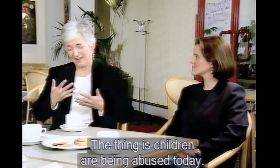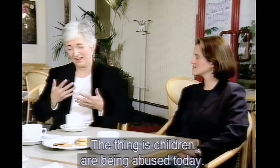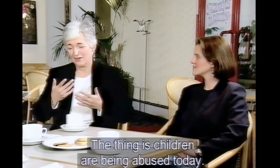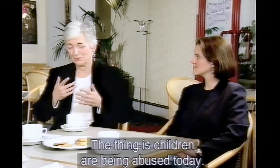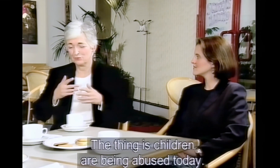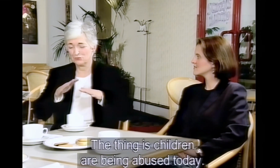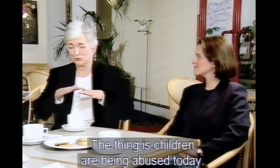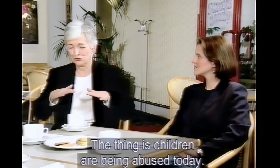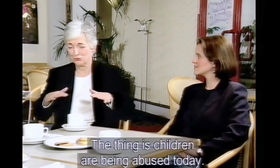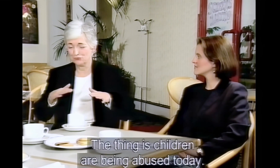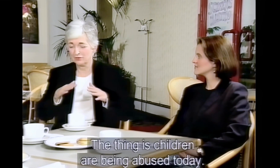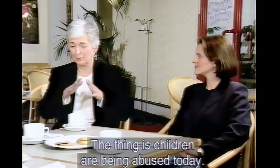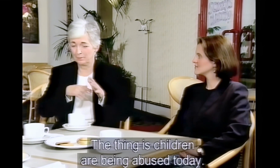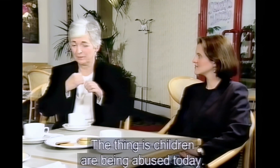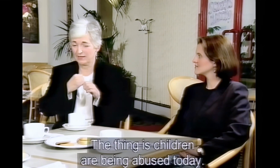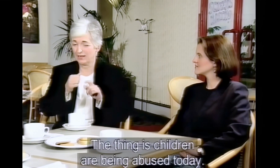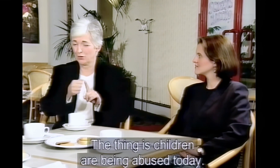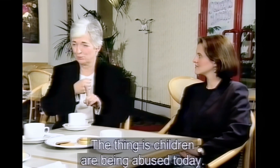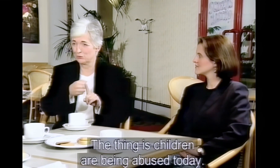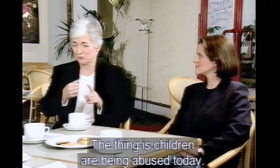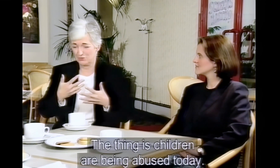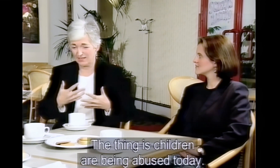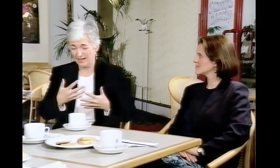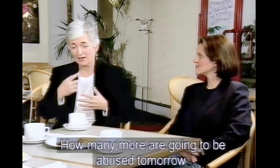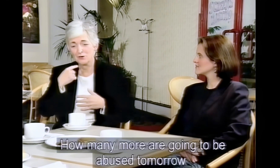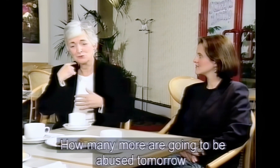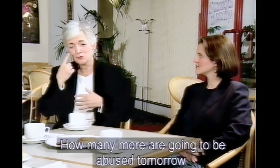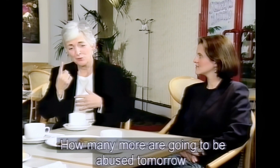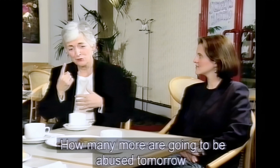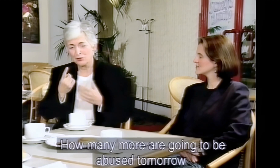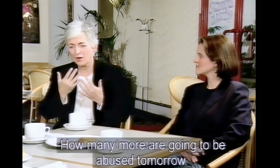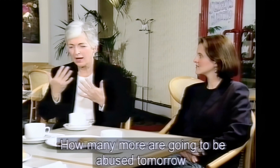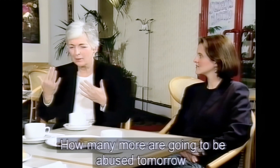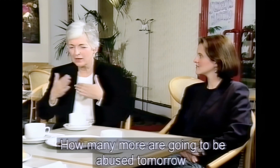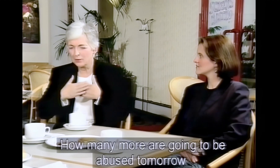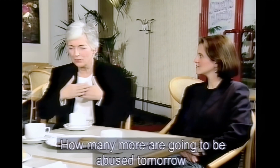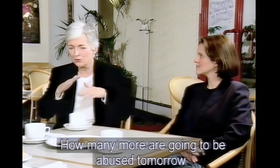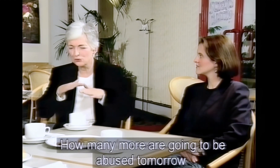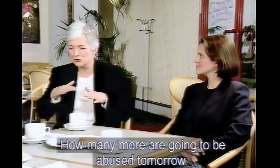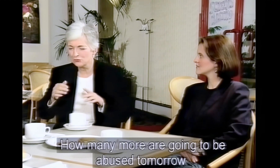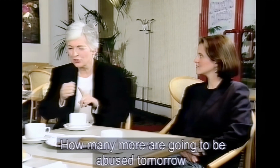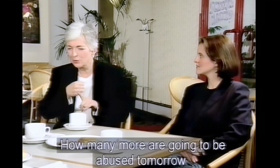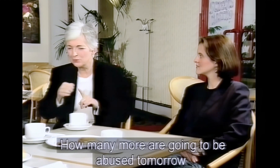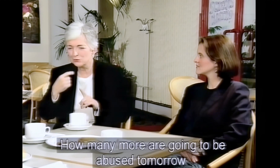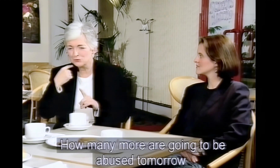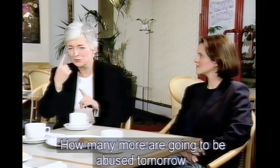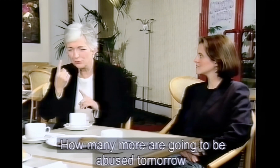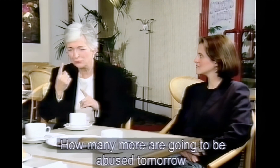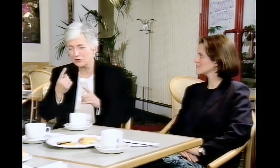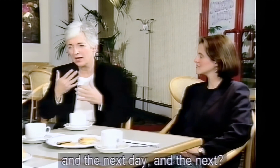The thing is, children are being abused today. How many more are going to be abused tomorrow? And how many more the day